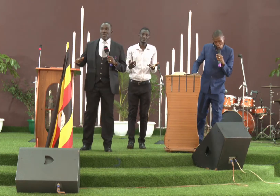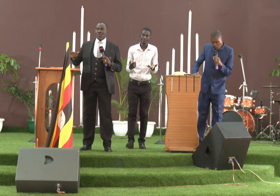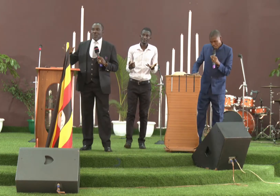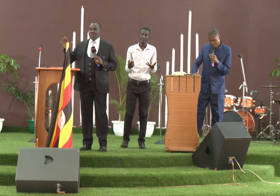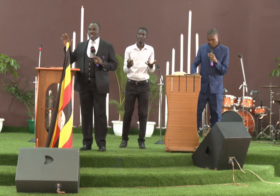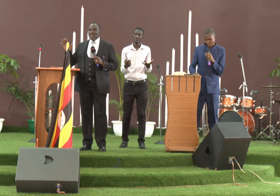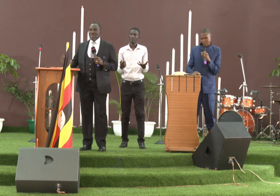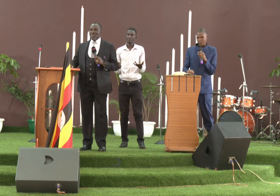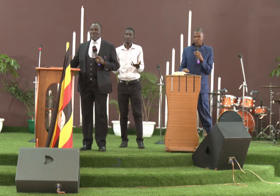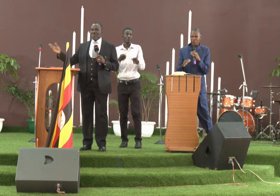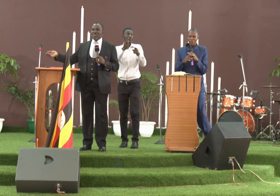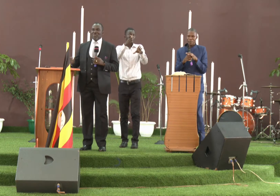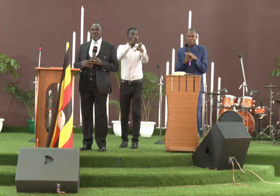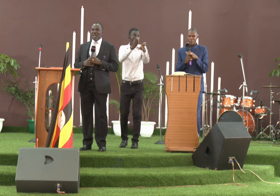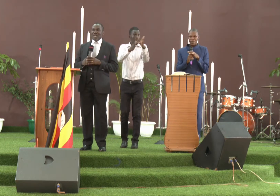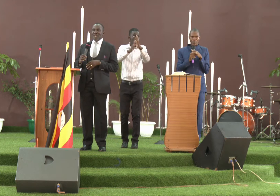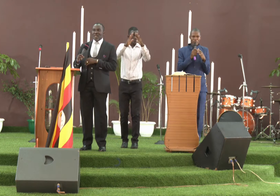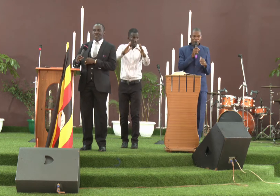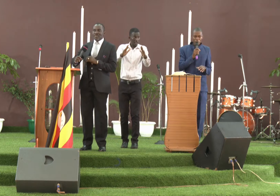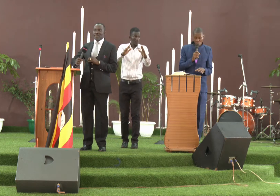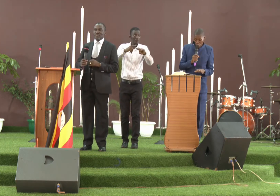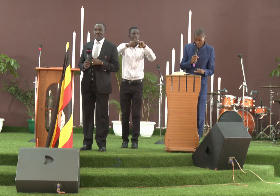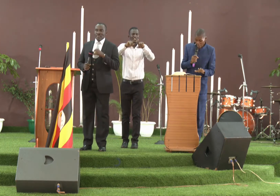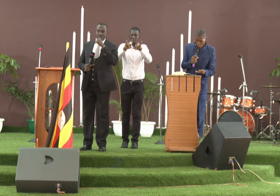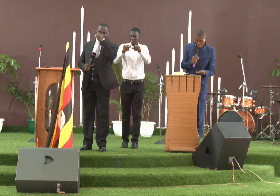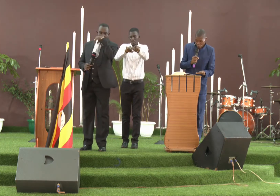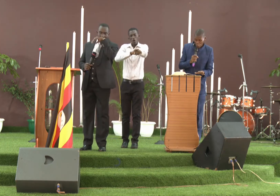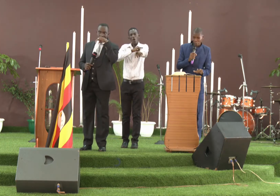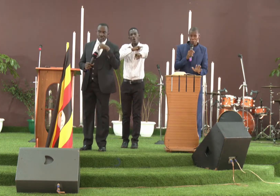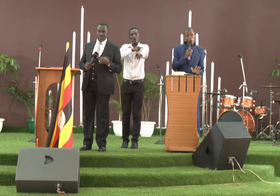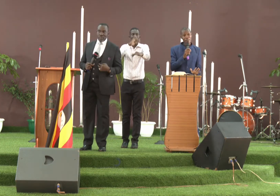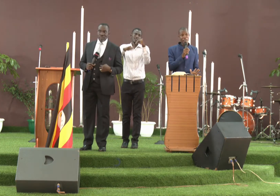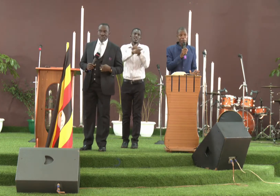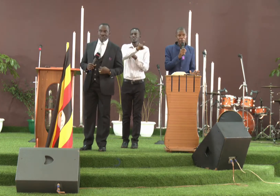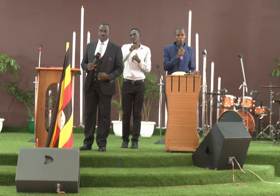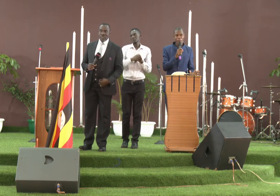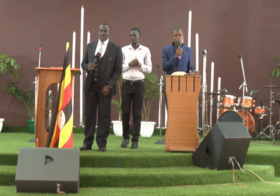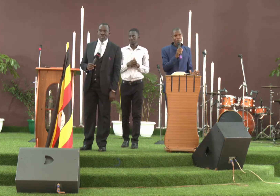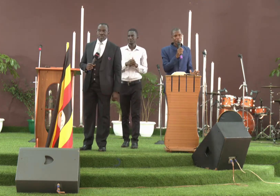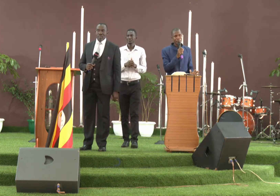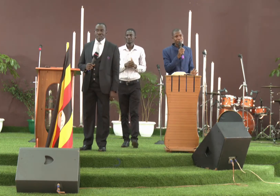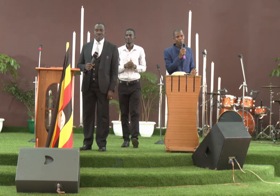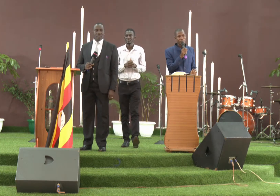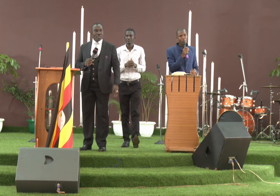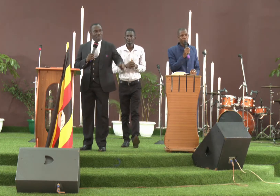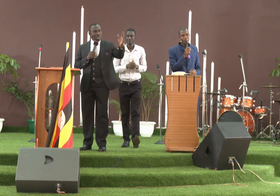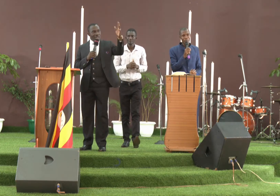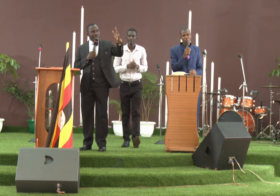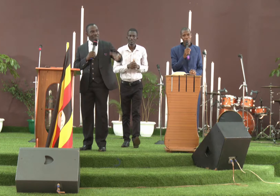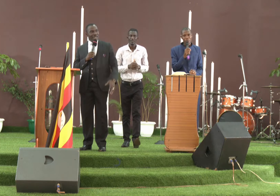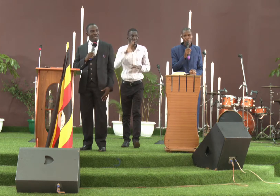to last longer than us? Ozimbe nyumba kusinga okuwangala. You build a house that's going to live longer than you.